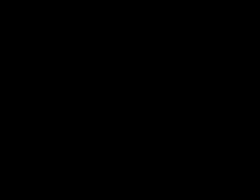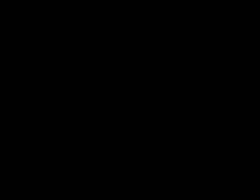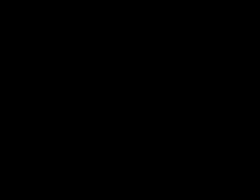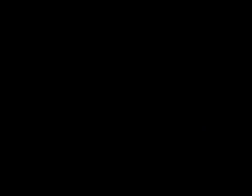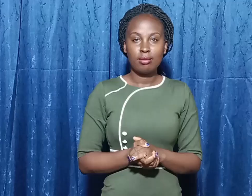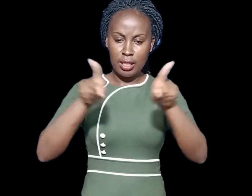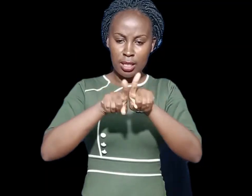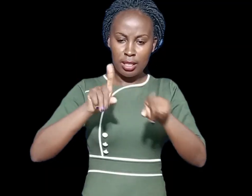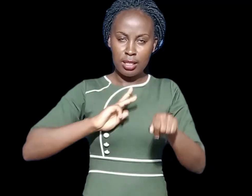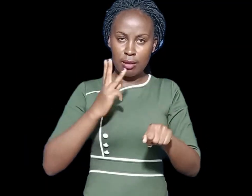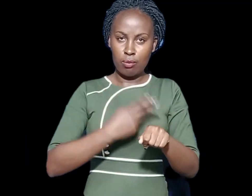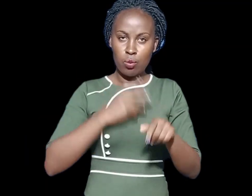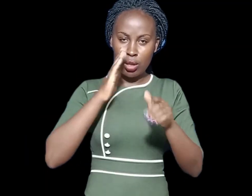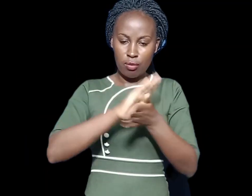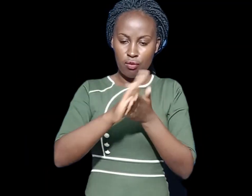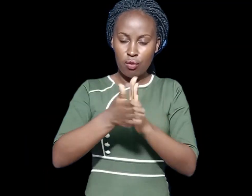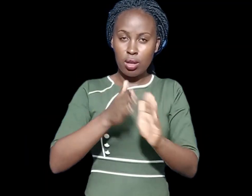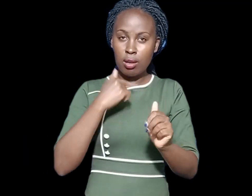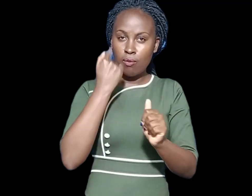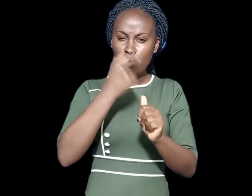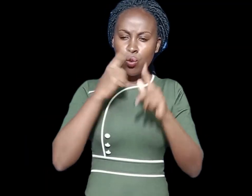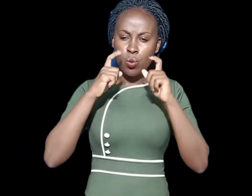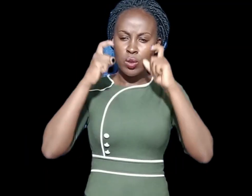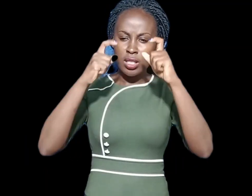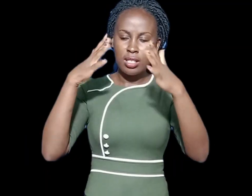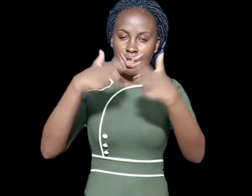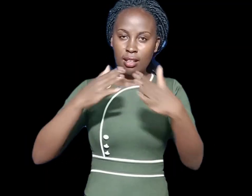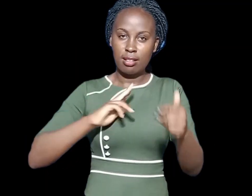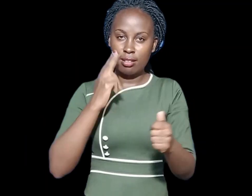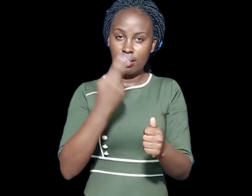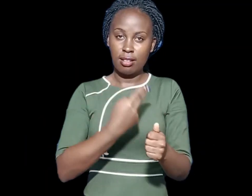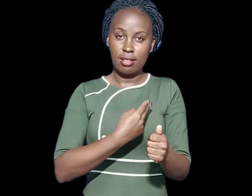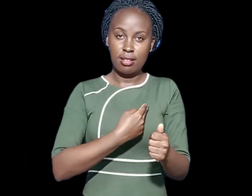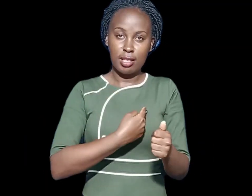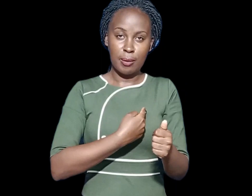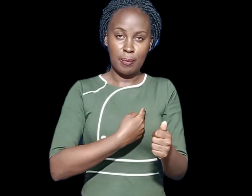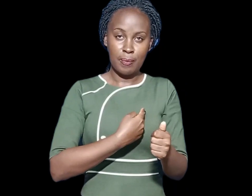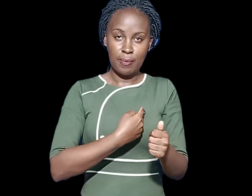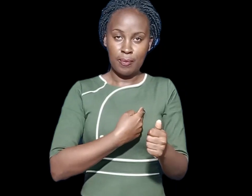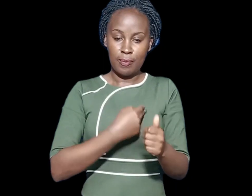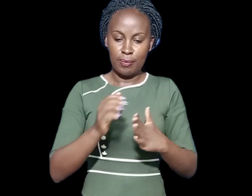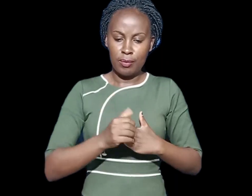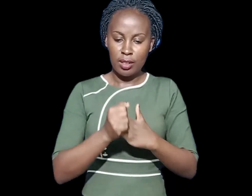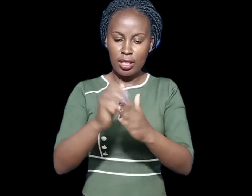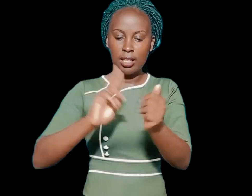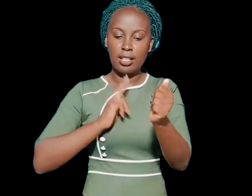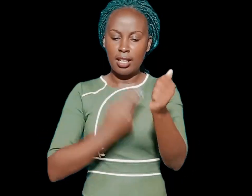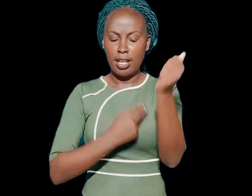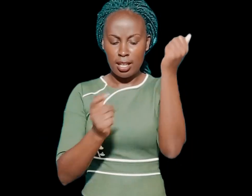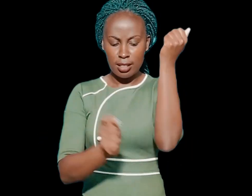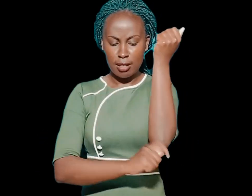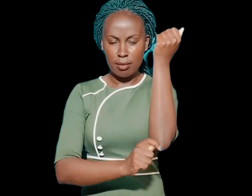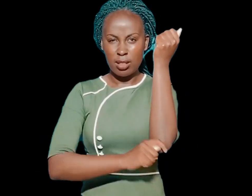forgive those who sin against us and lead us not into temptation